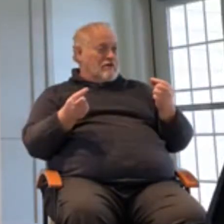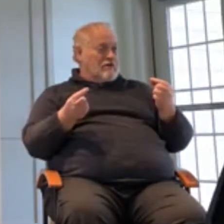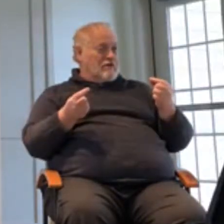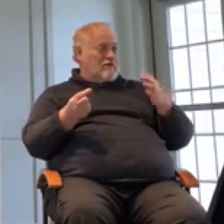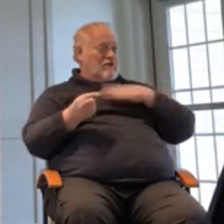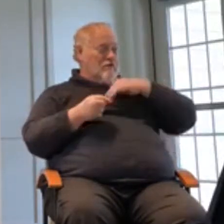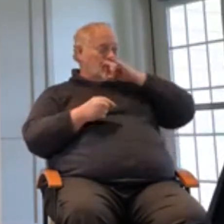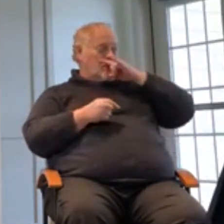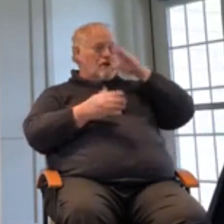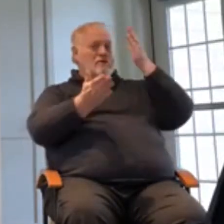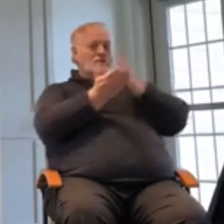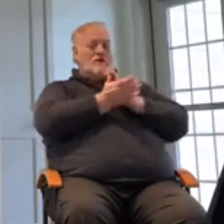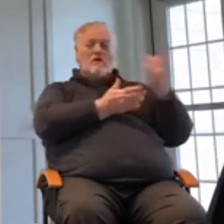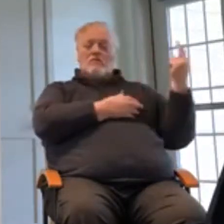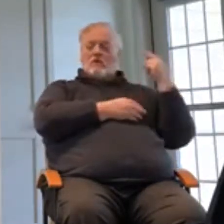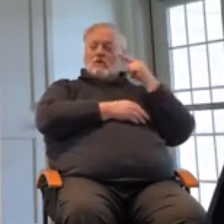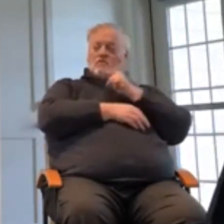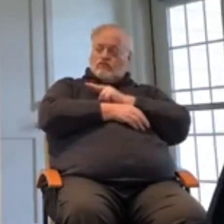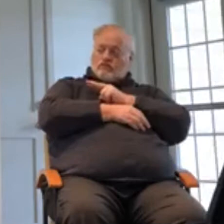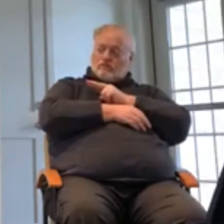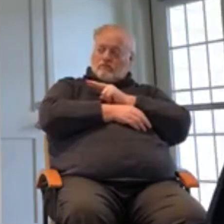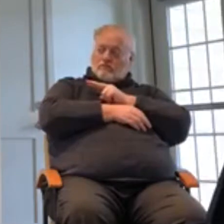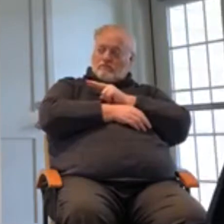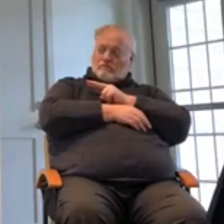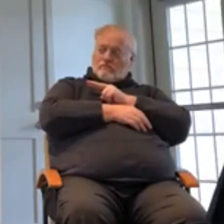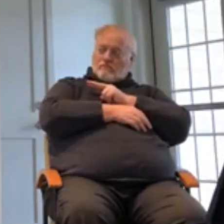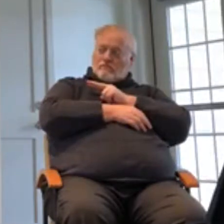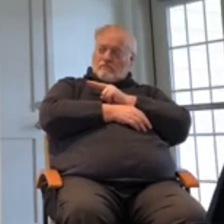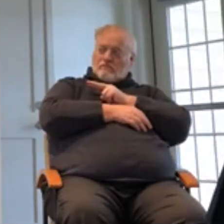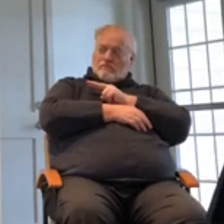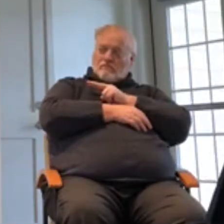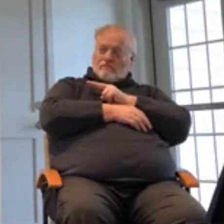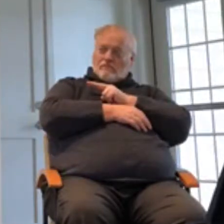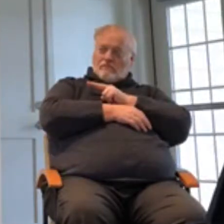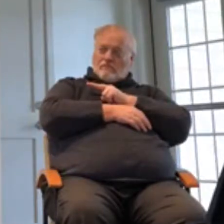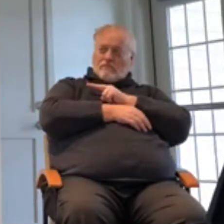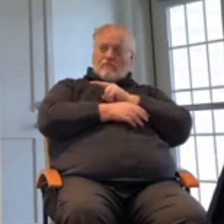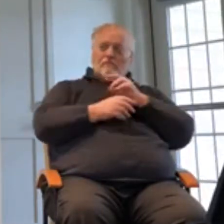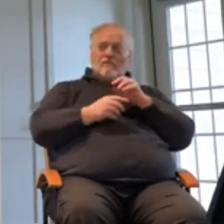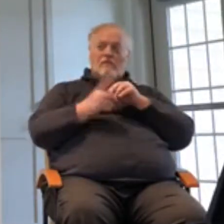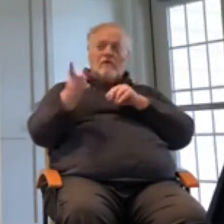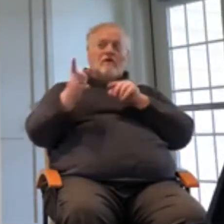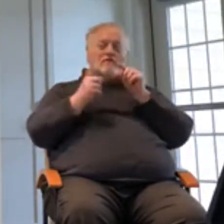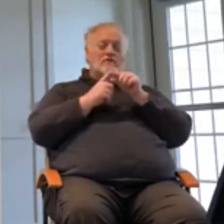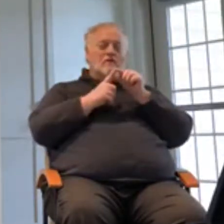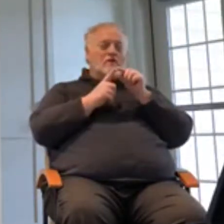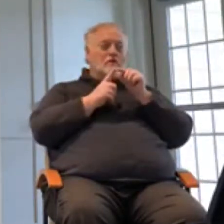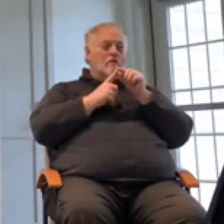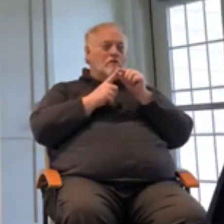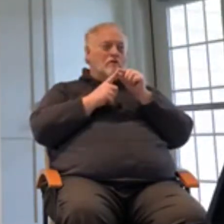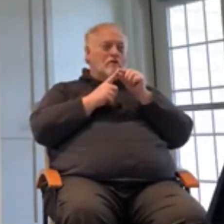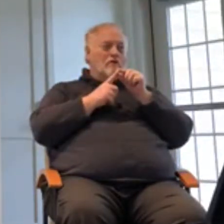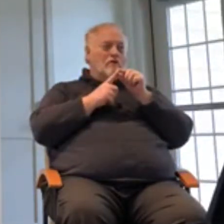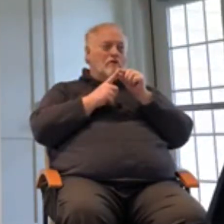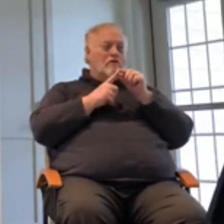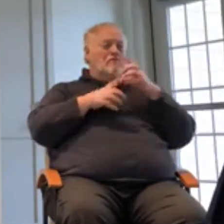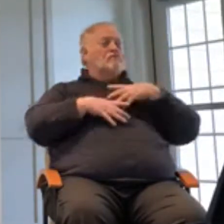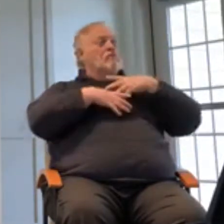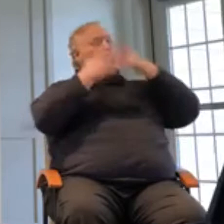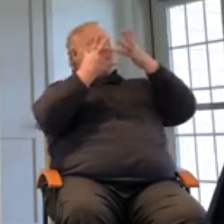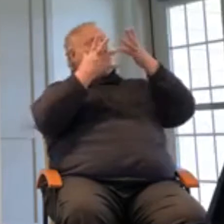my kids stop and look at me. Right? It is a specific, it's not even a word. I go,